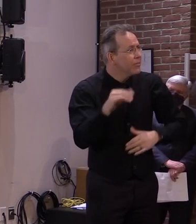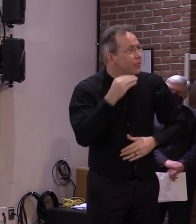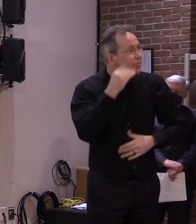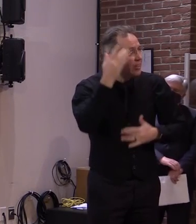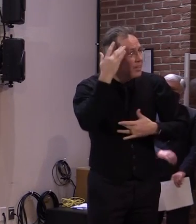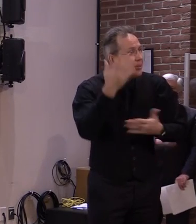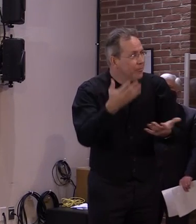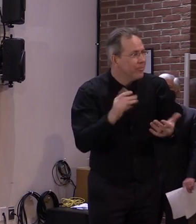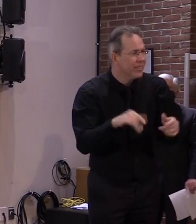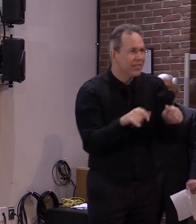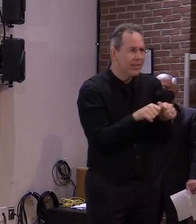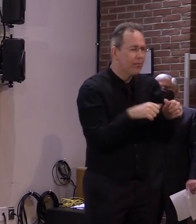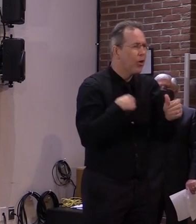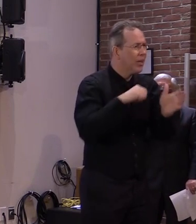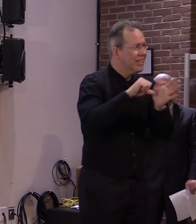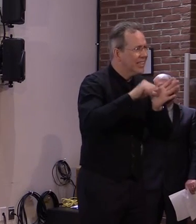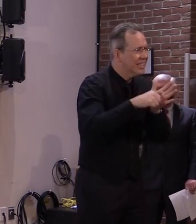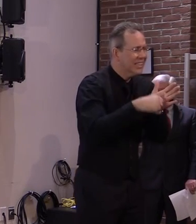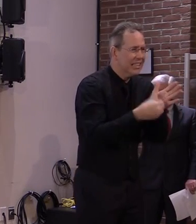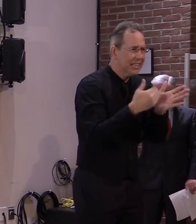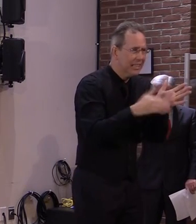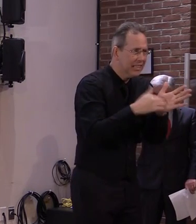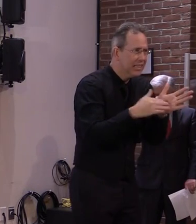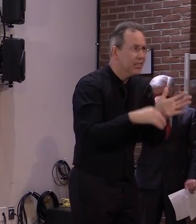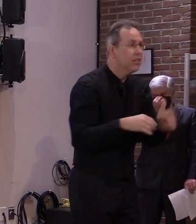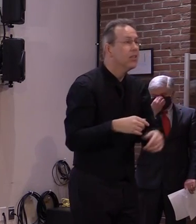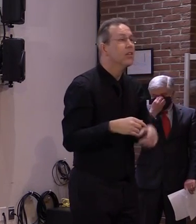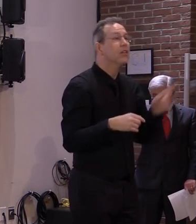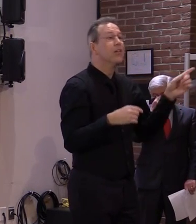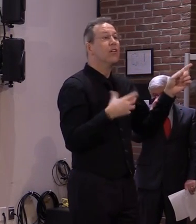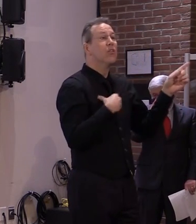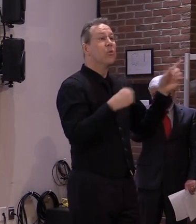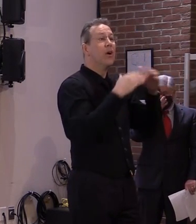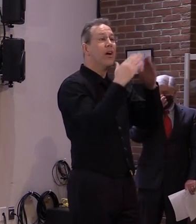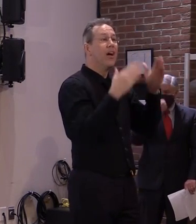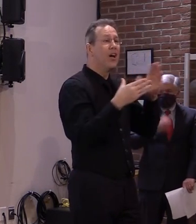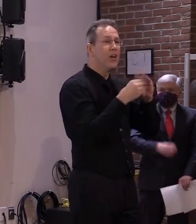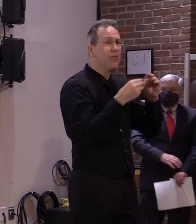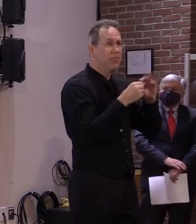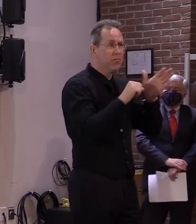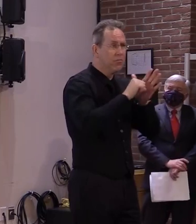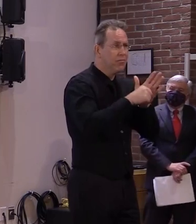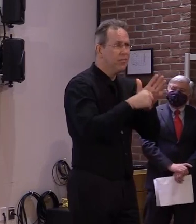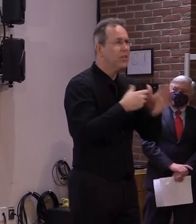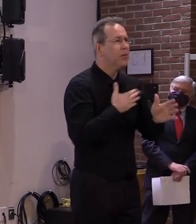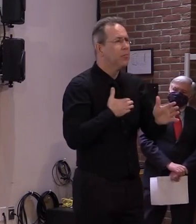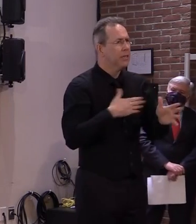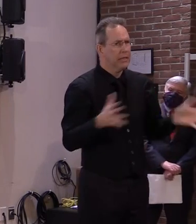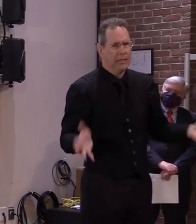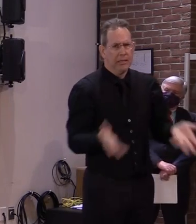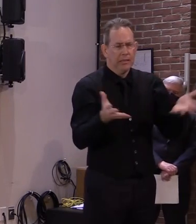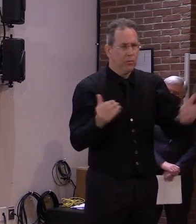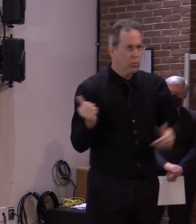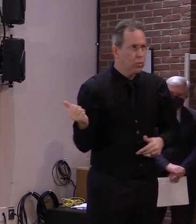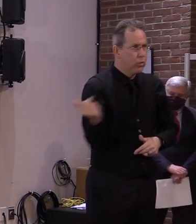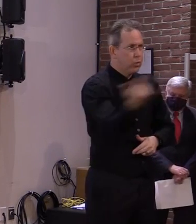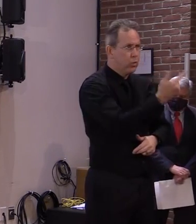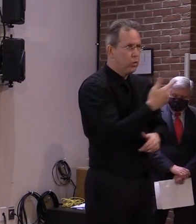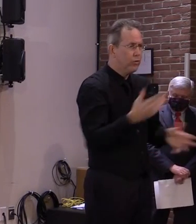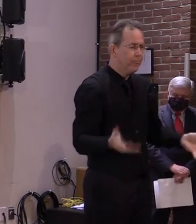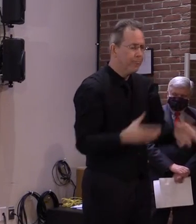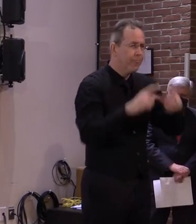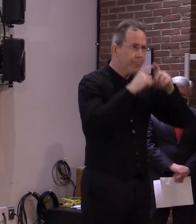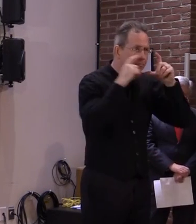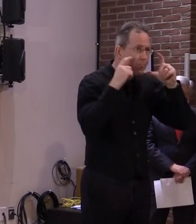CDC, that it's really important for us to continue to keep up these efforts. And as Secretary Smith mentioned,